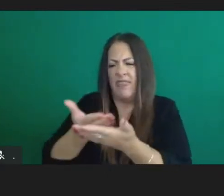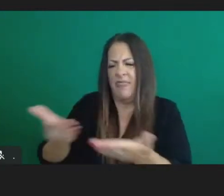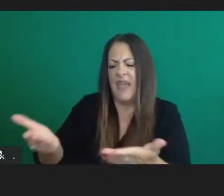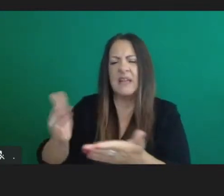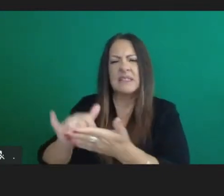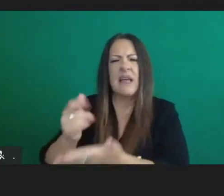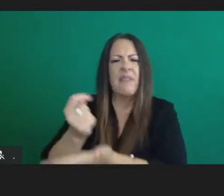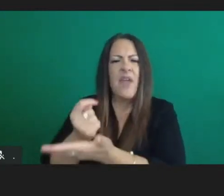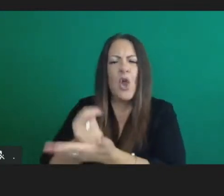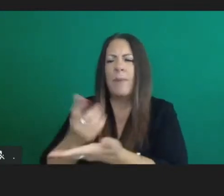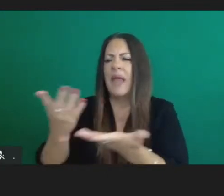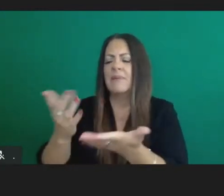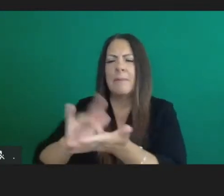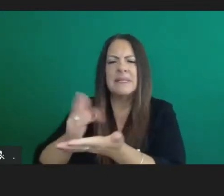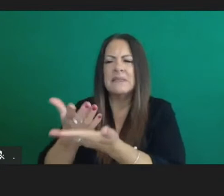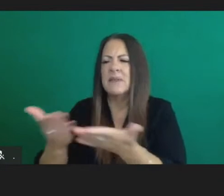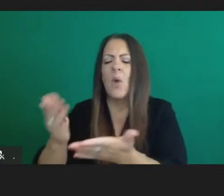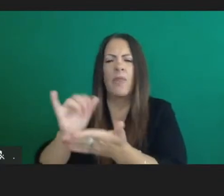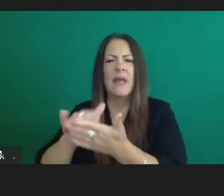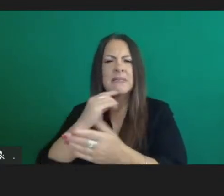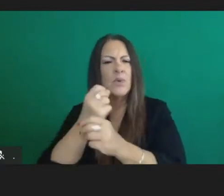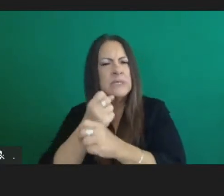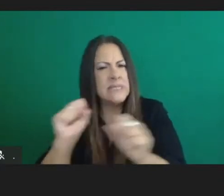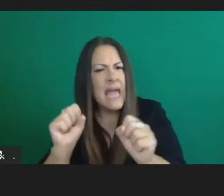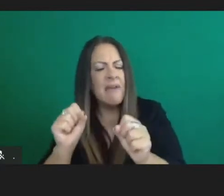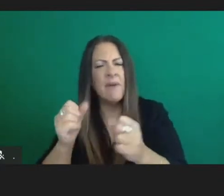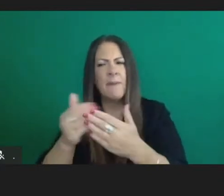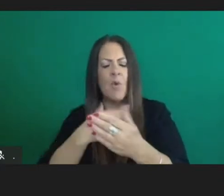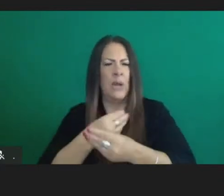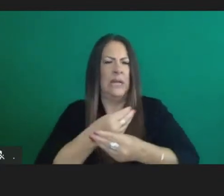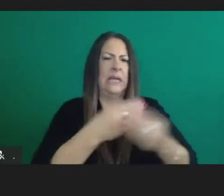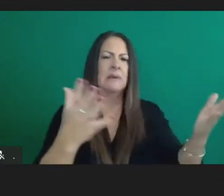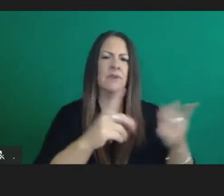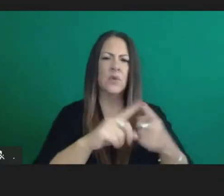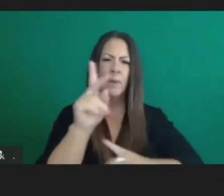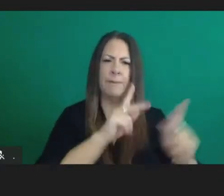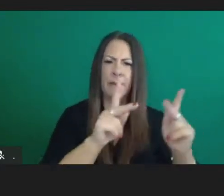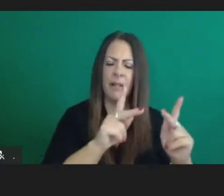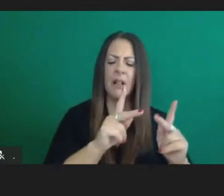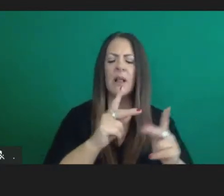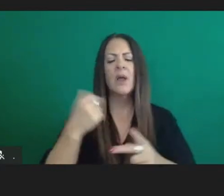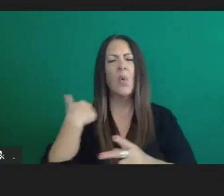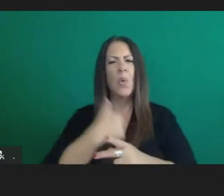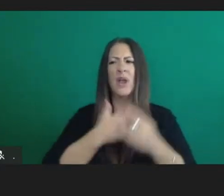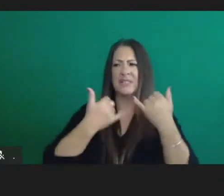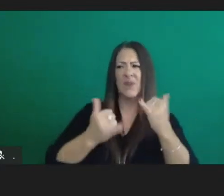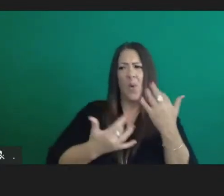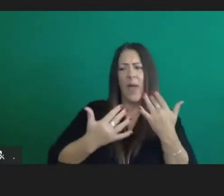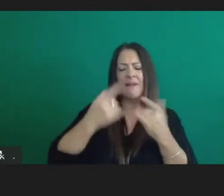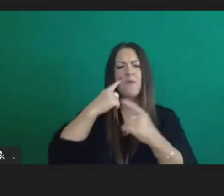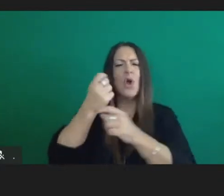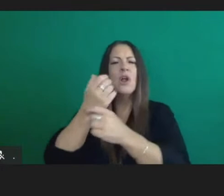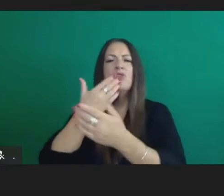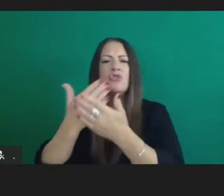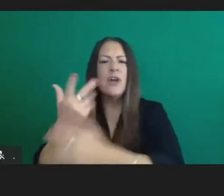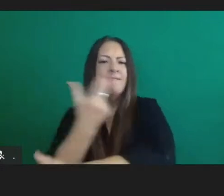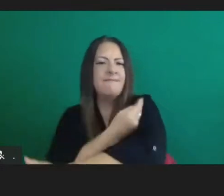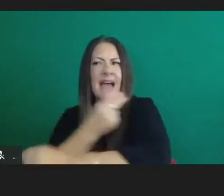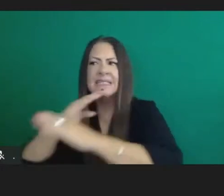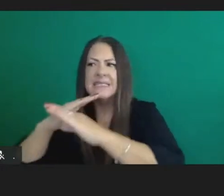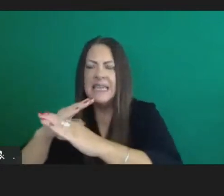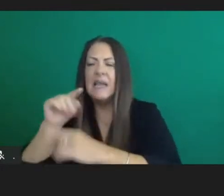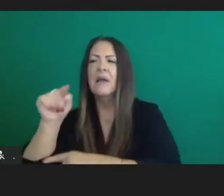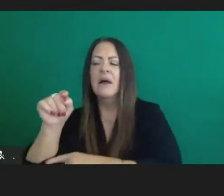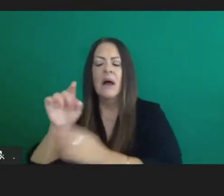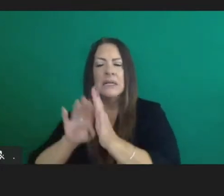in particular COVID now. The vaccine, we're all awaiting for the safe development of a vaccine that can be distributed